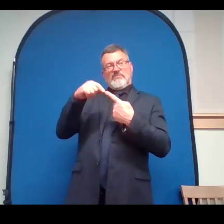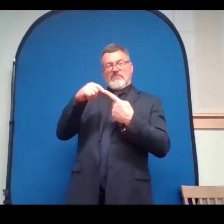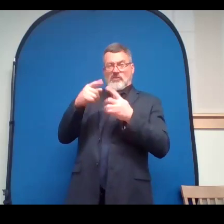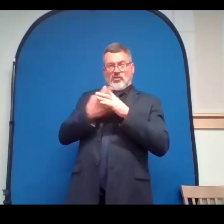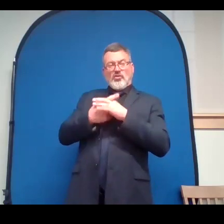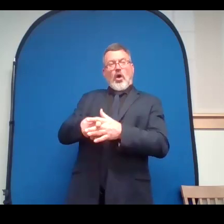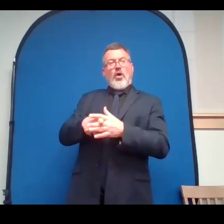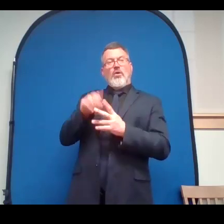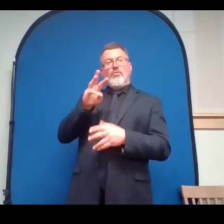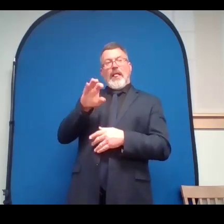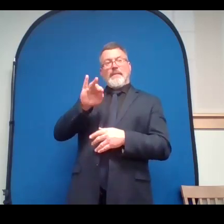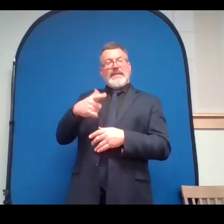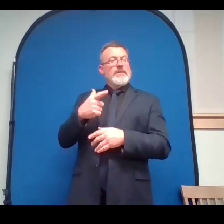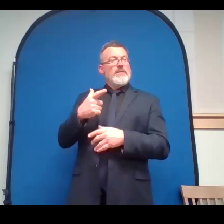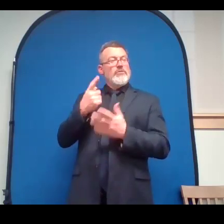route.